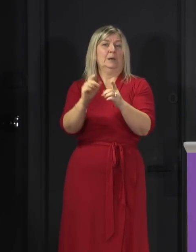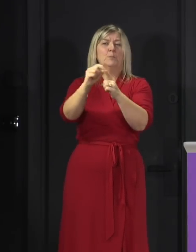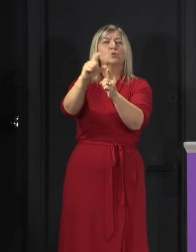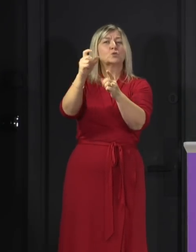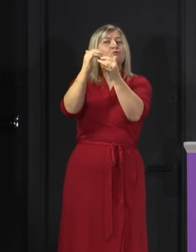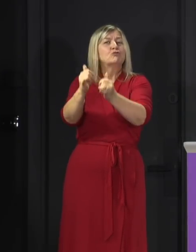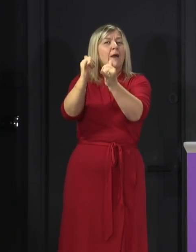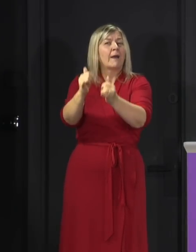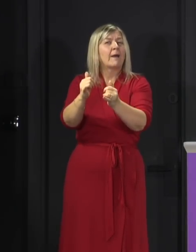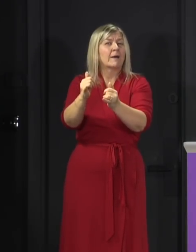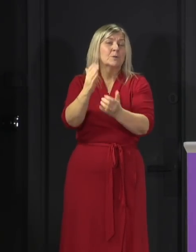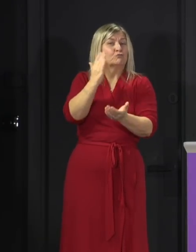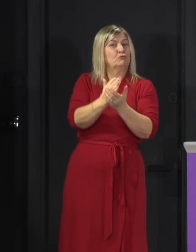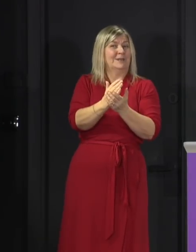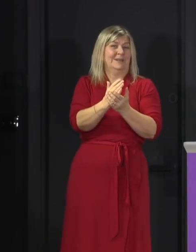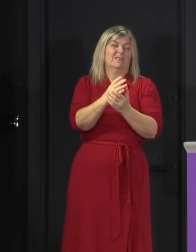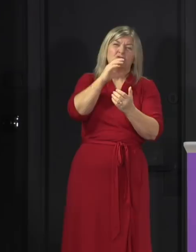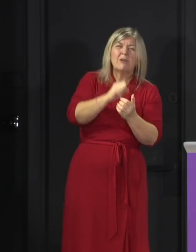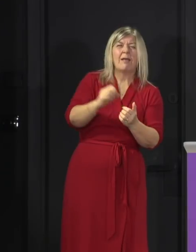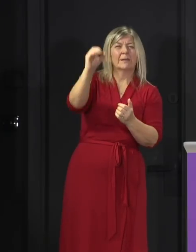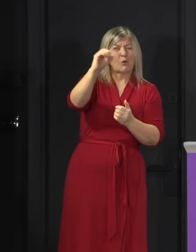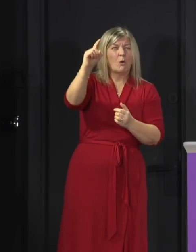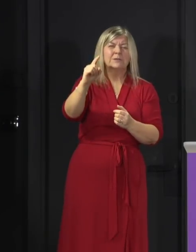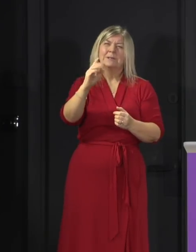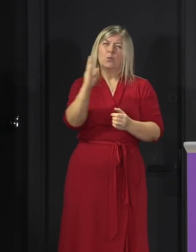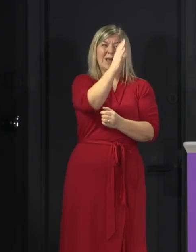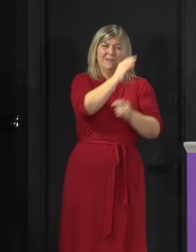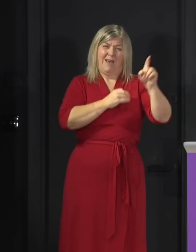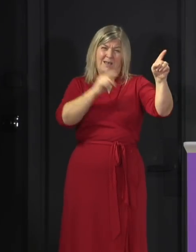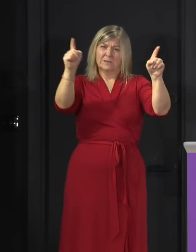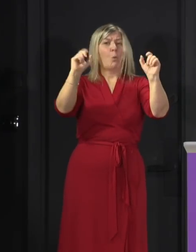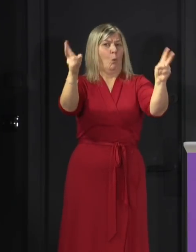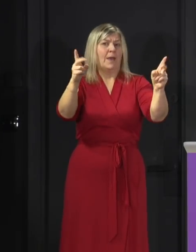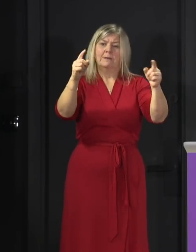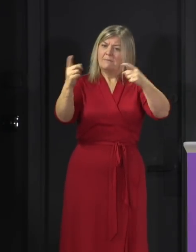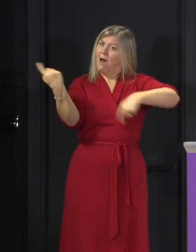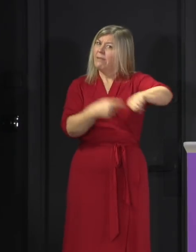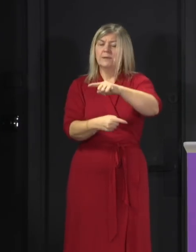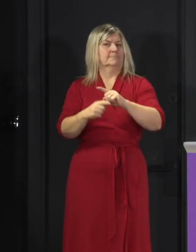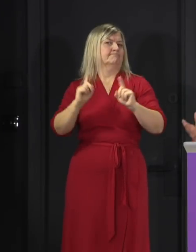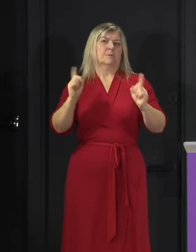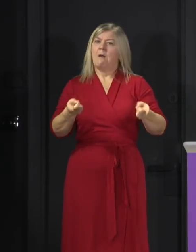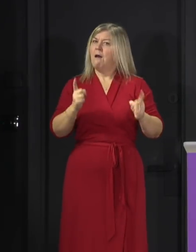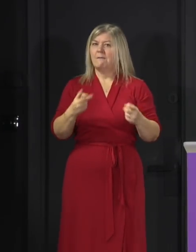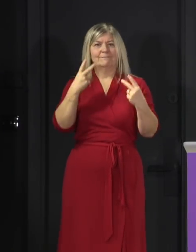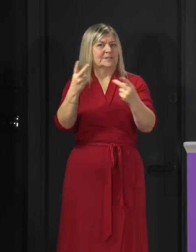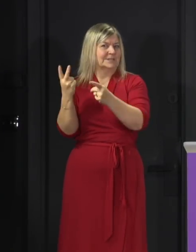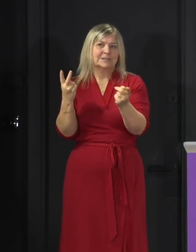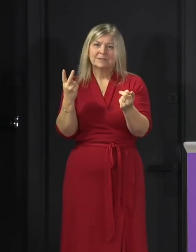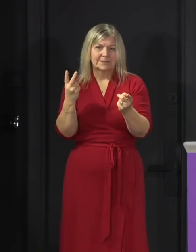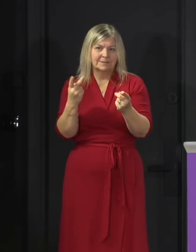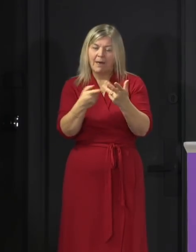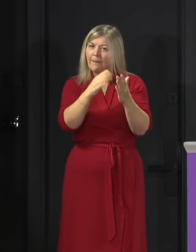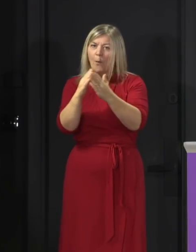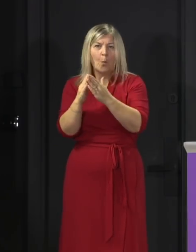of islands and level 1 areas should be visiting each other's homes except for essential purposes, caring responsibilities,